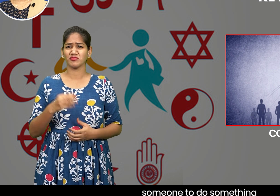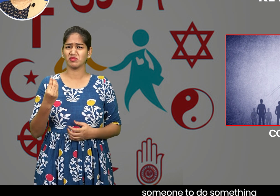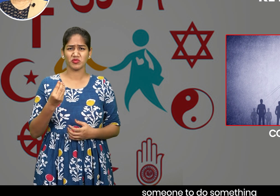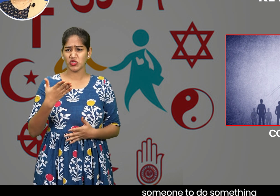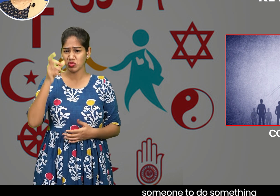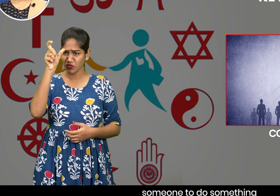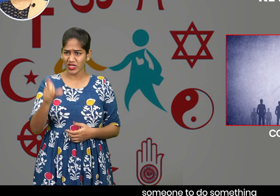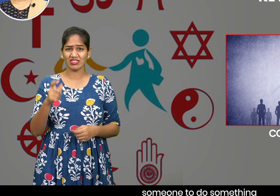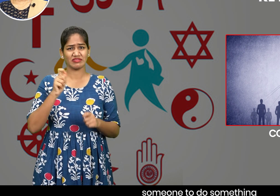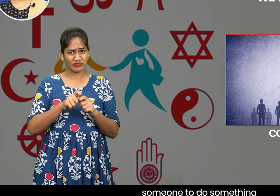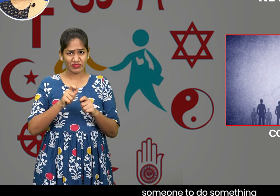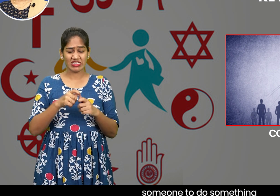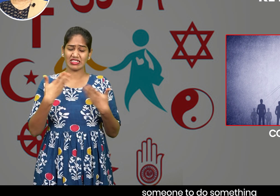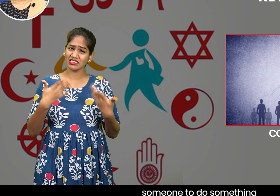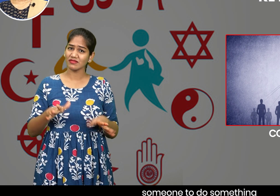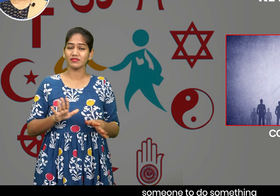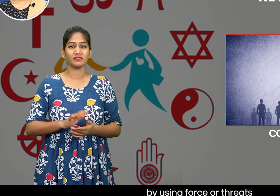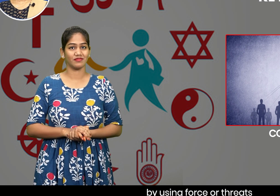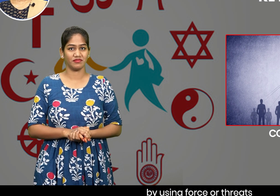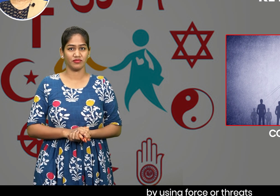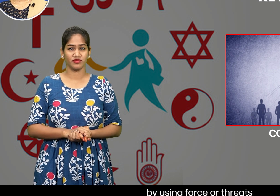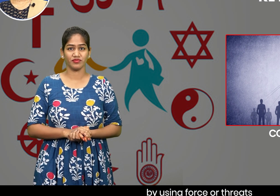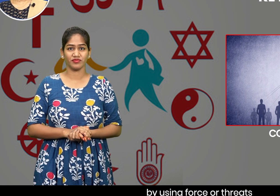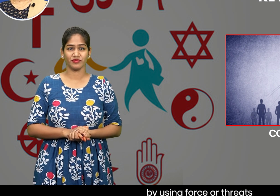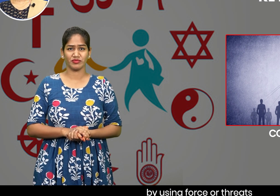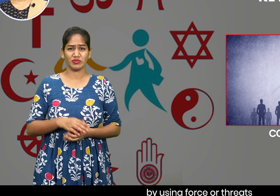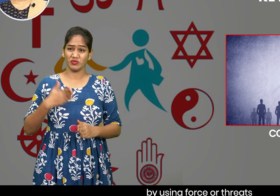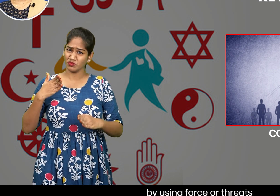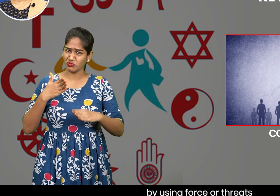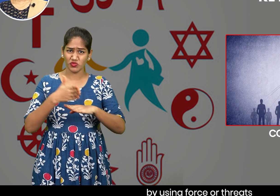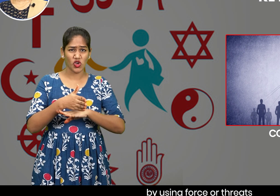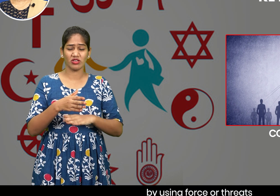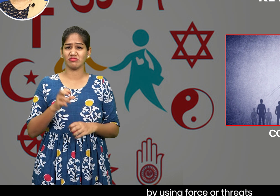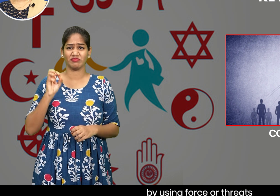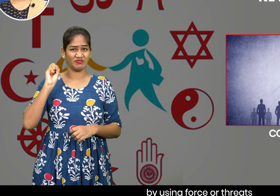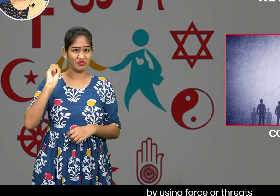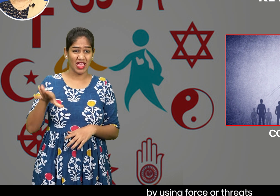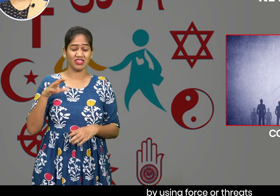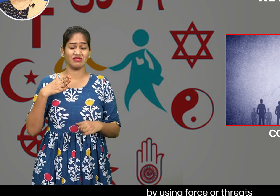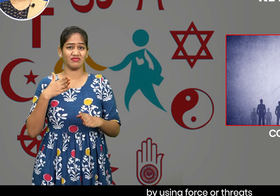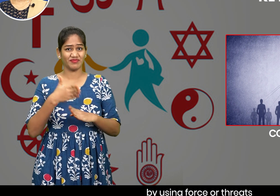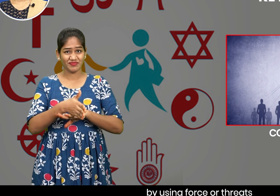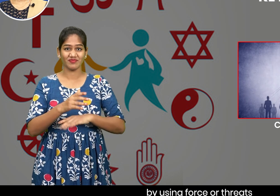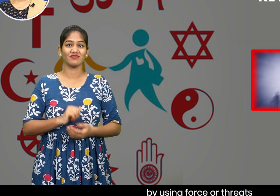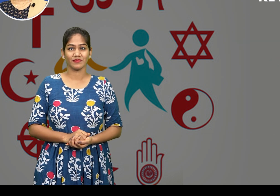someone to do something by using force or threats.